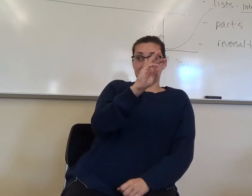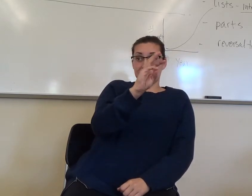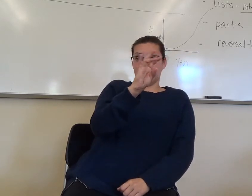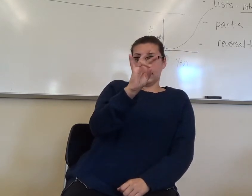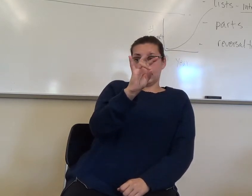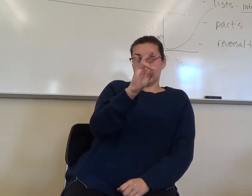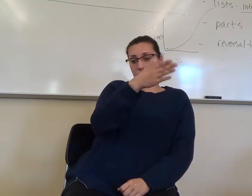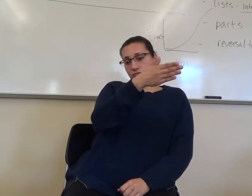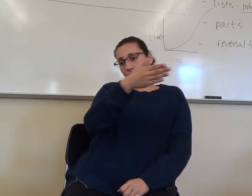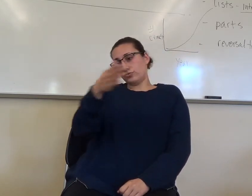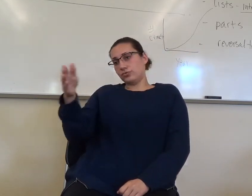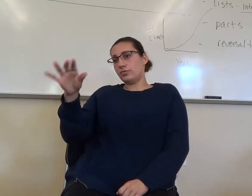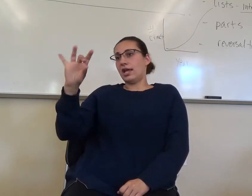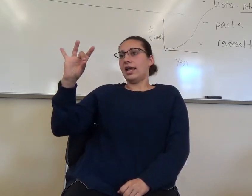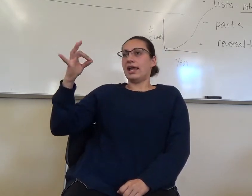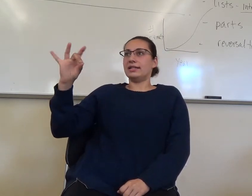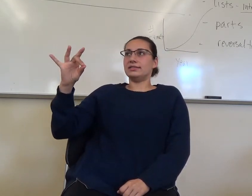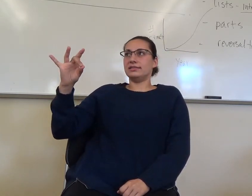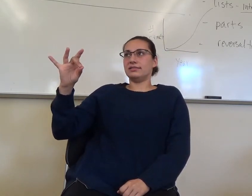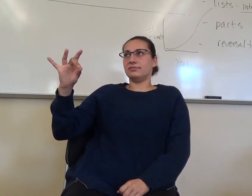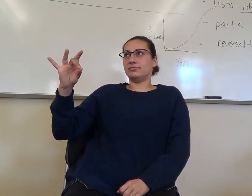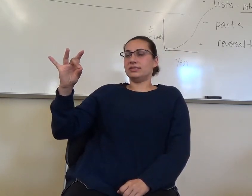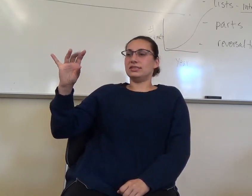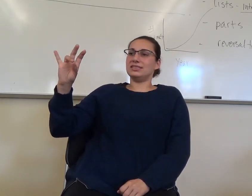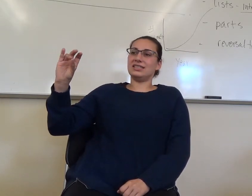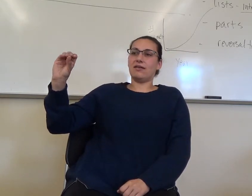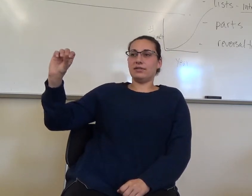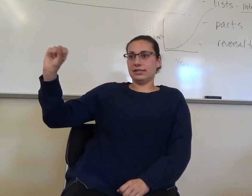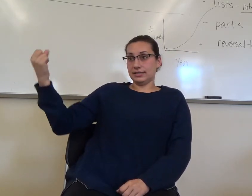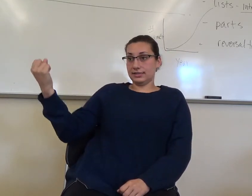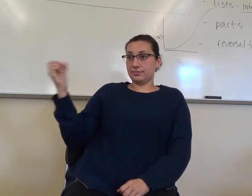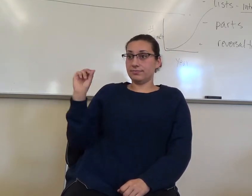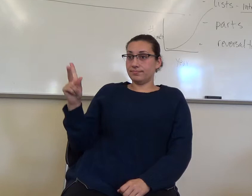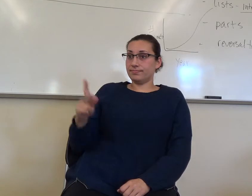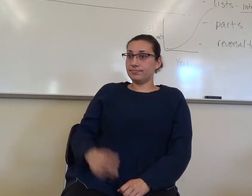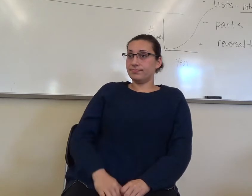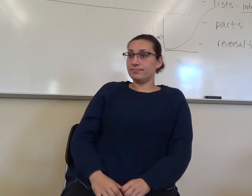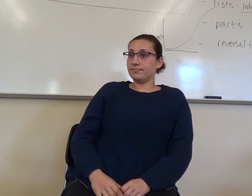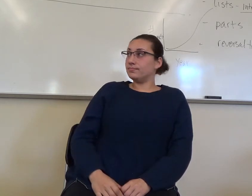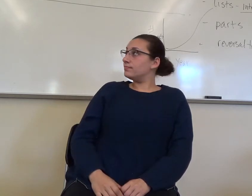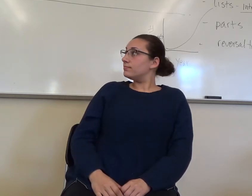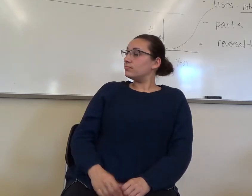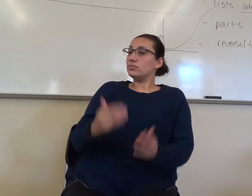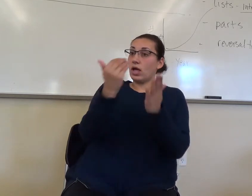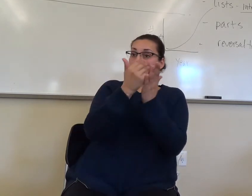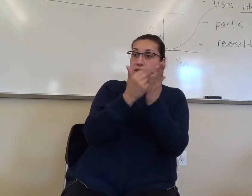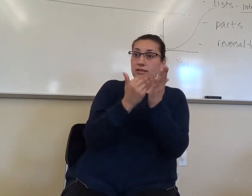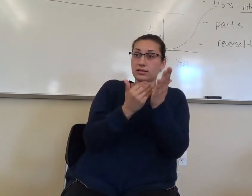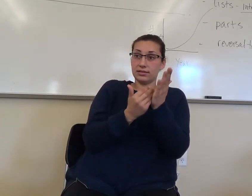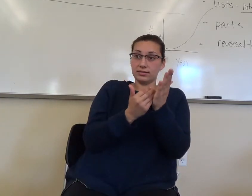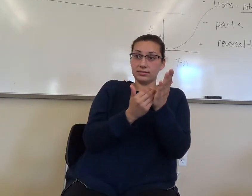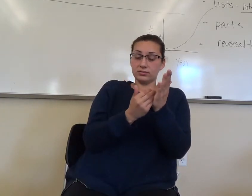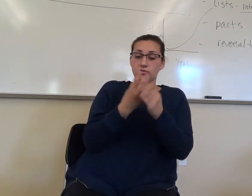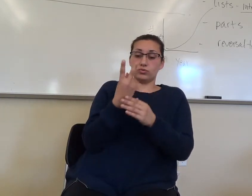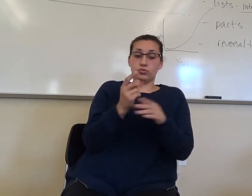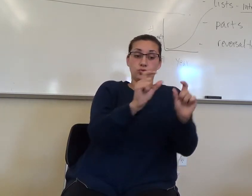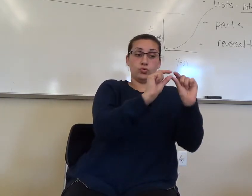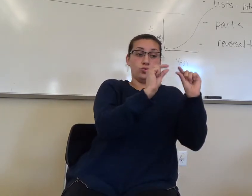1870s. This is what's kind of going on here. Okay, so it gives us a list of the two kinds of groups, farmers and then